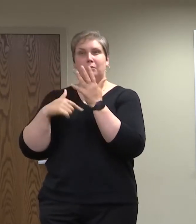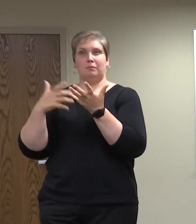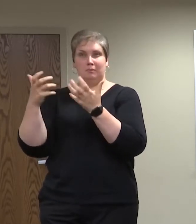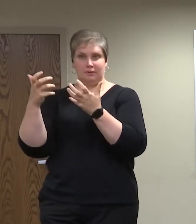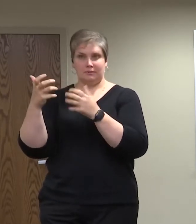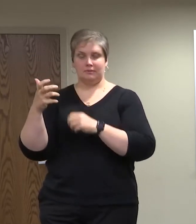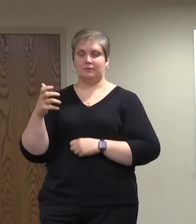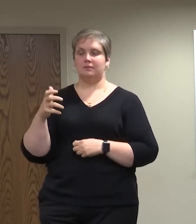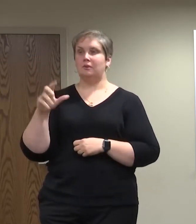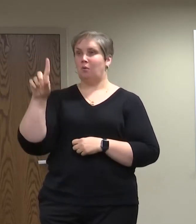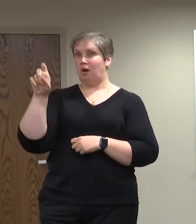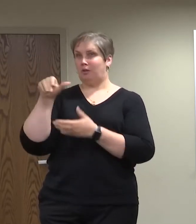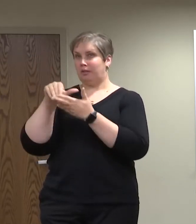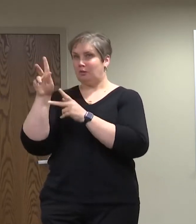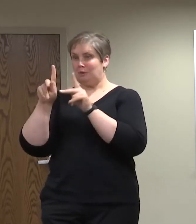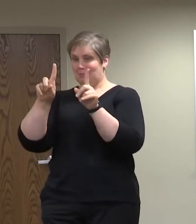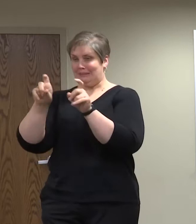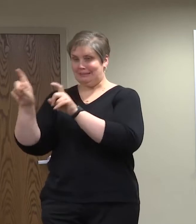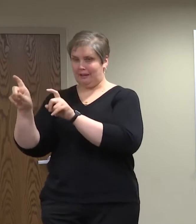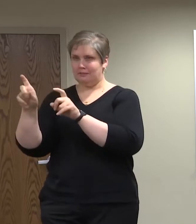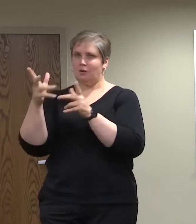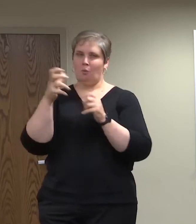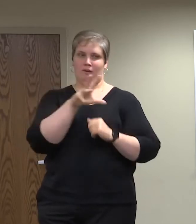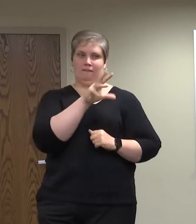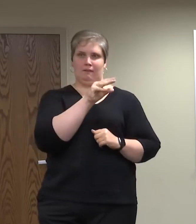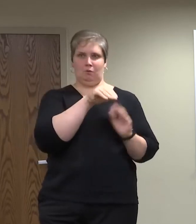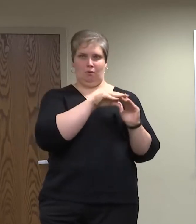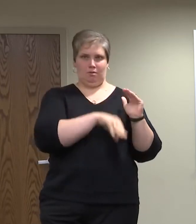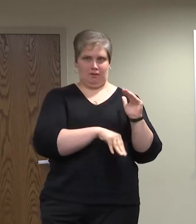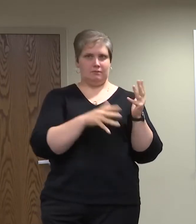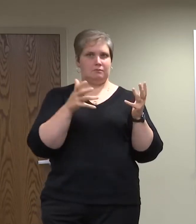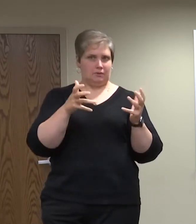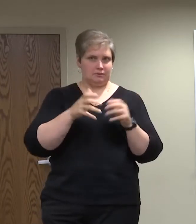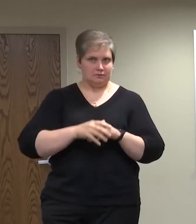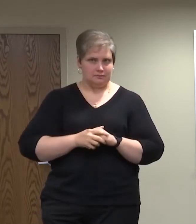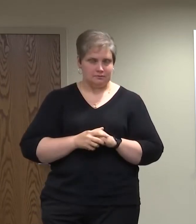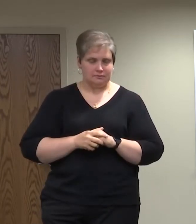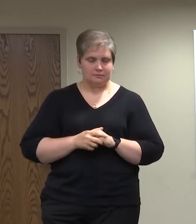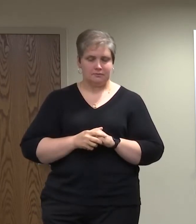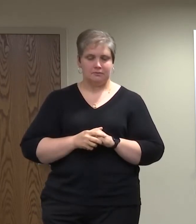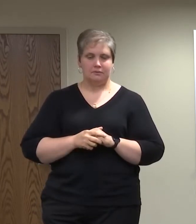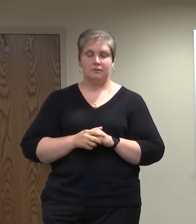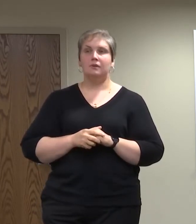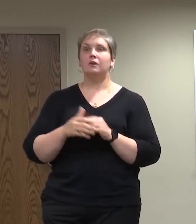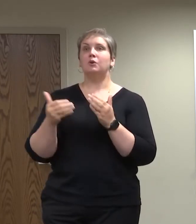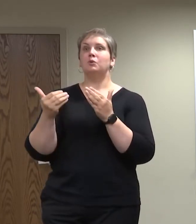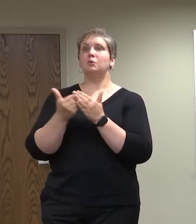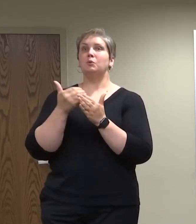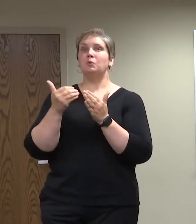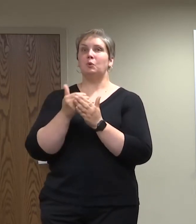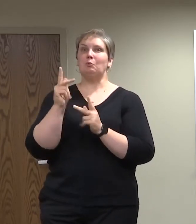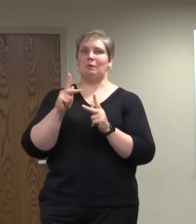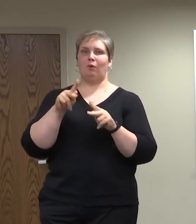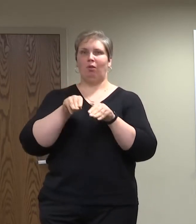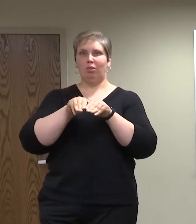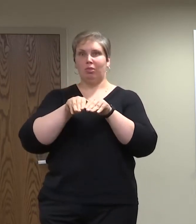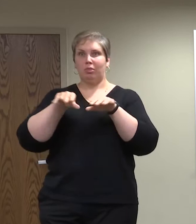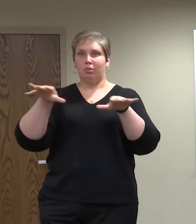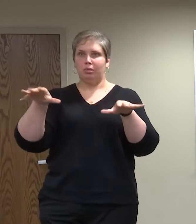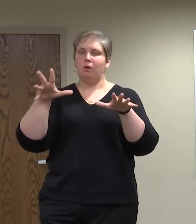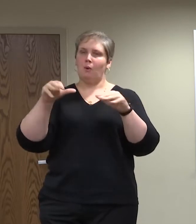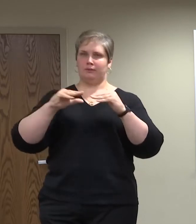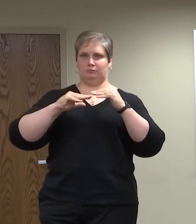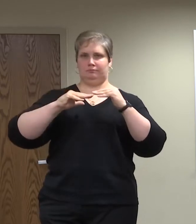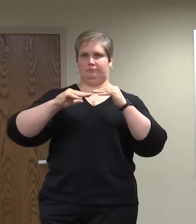less than 50 per 100,000. We want new cases to either be decreasing or stable. And cases among youth will